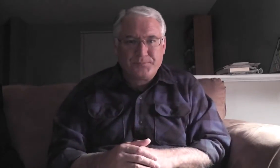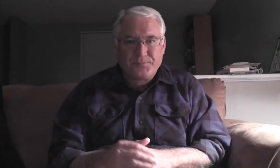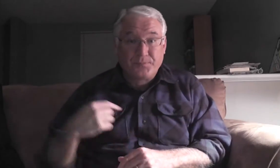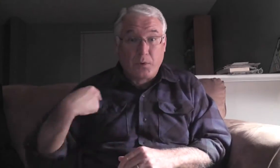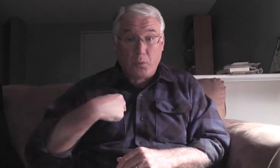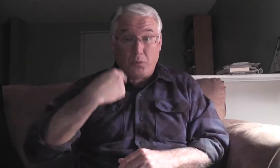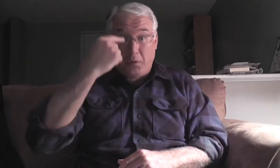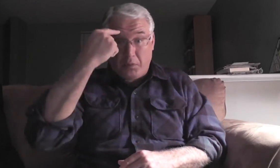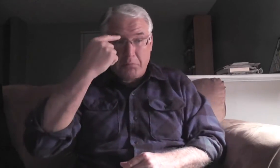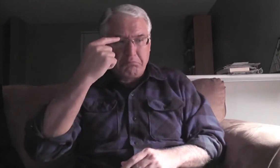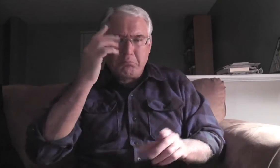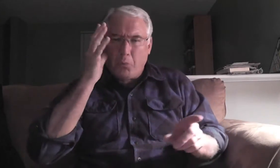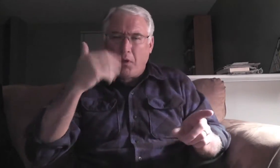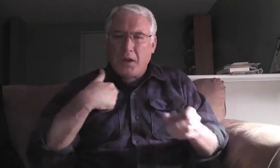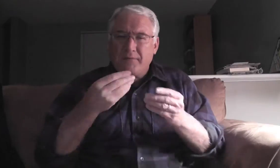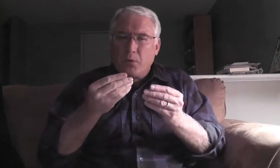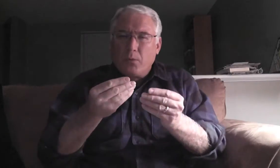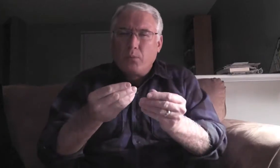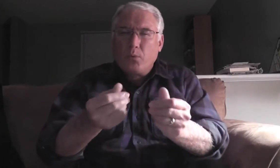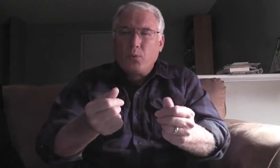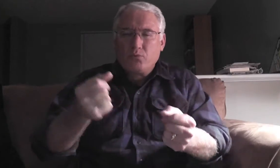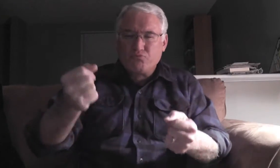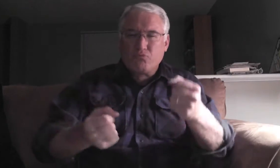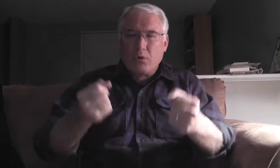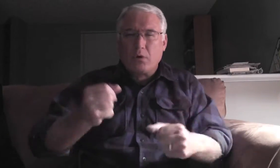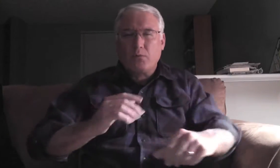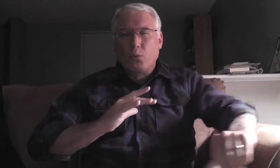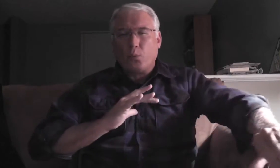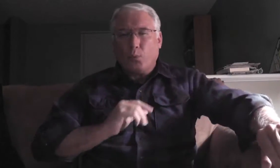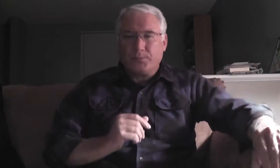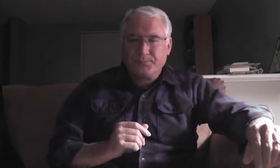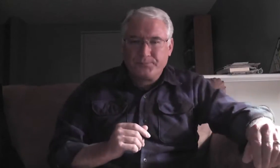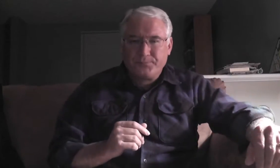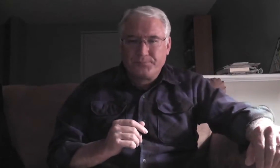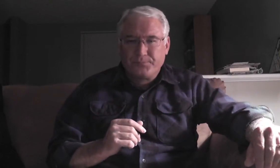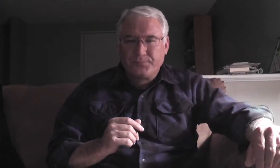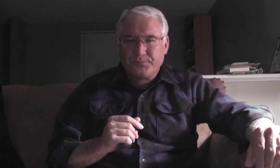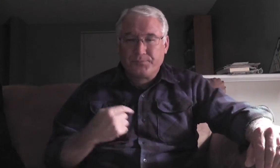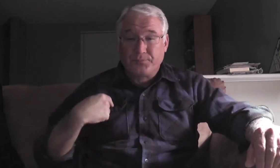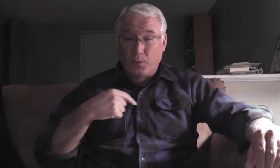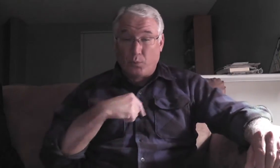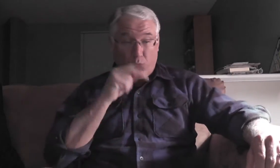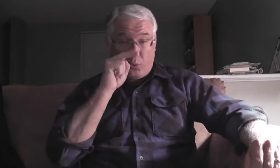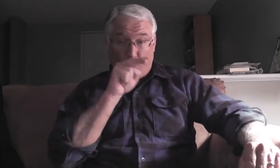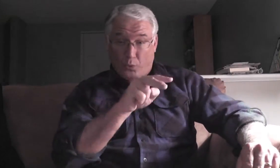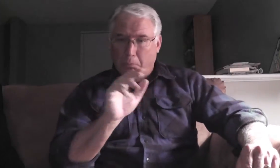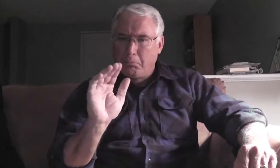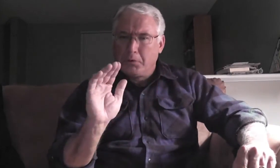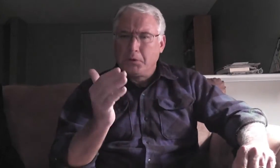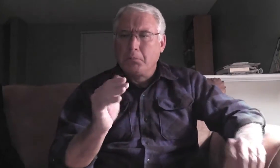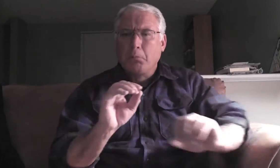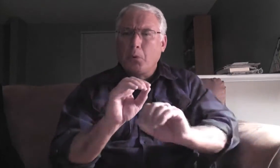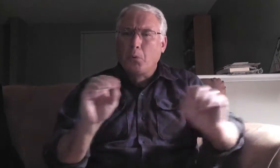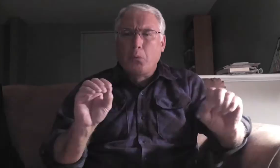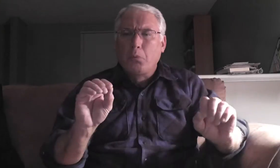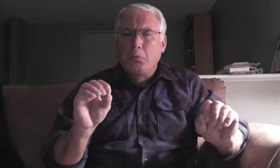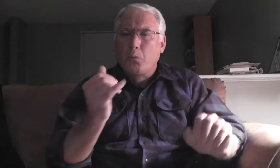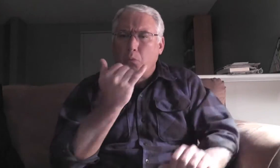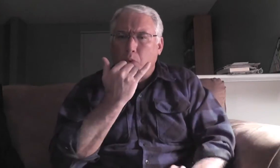new. We think, oh, this is going to be a smooth car. Wow, it's be cool. We look at it and it